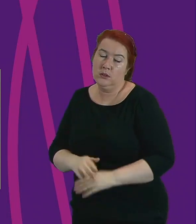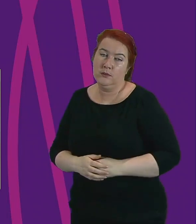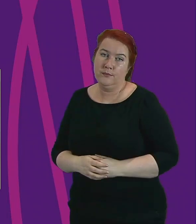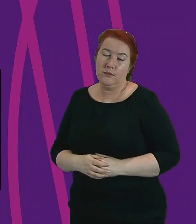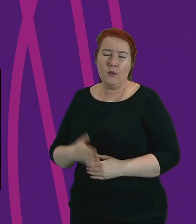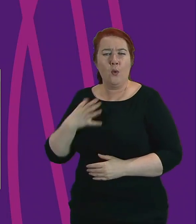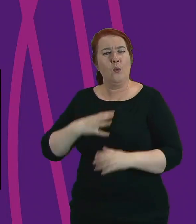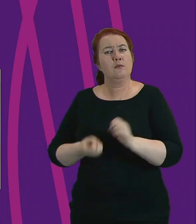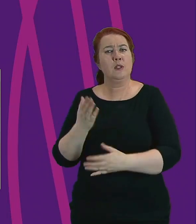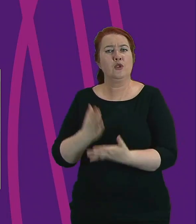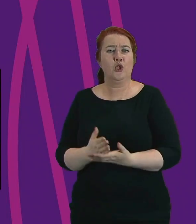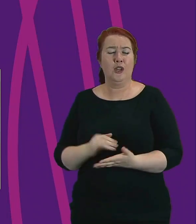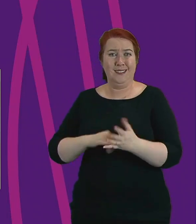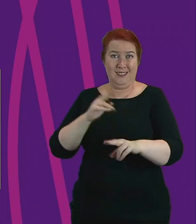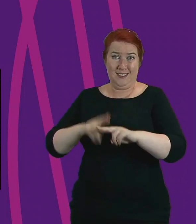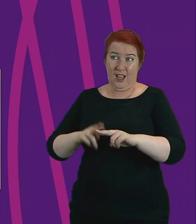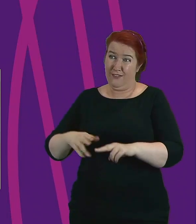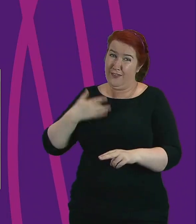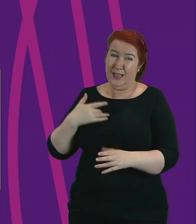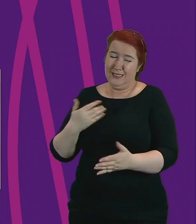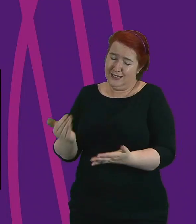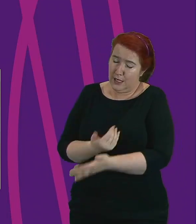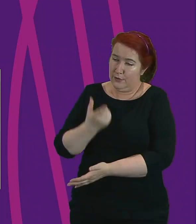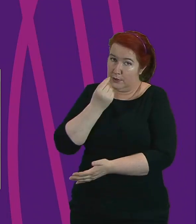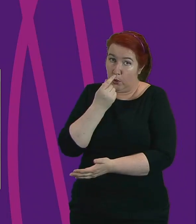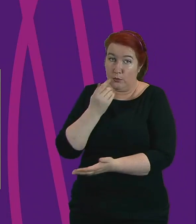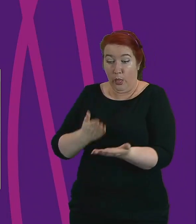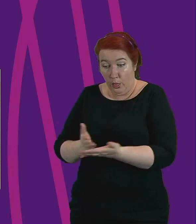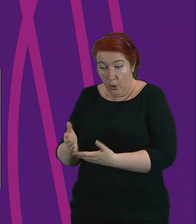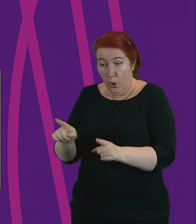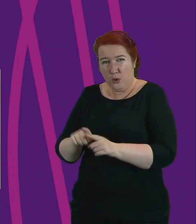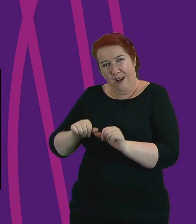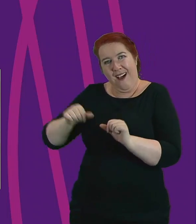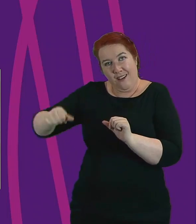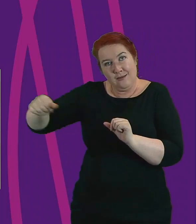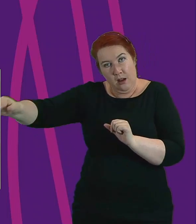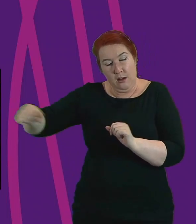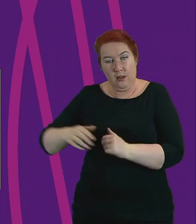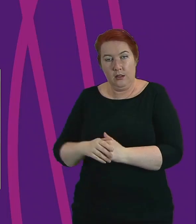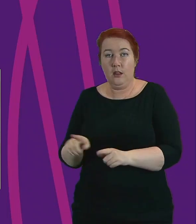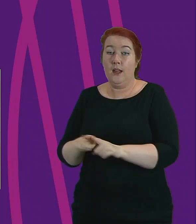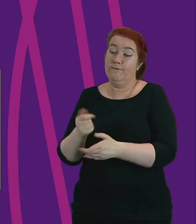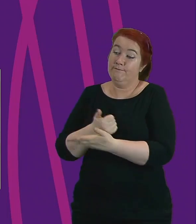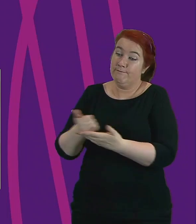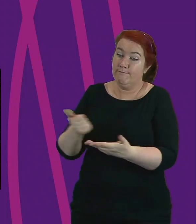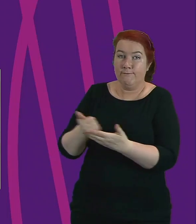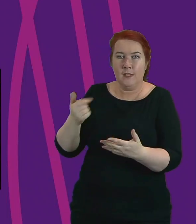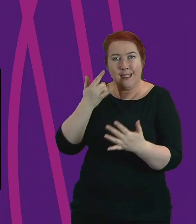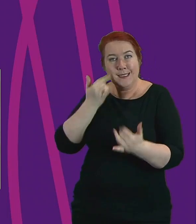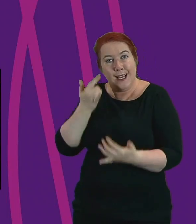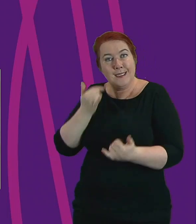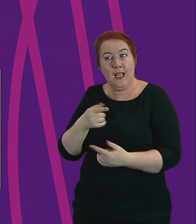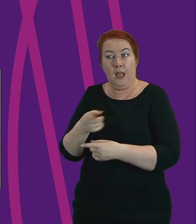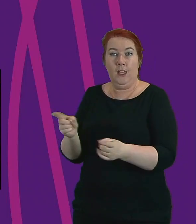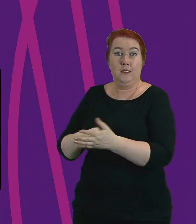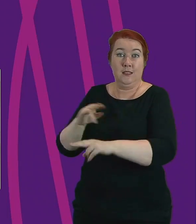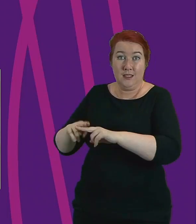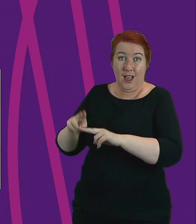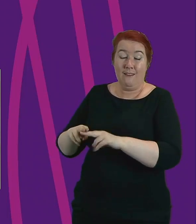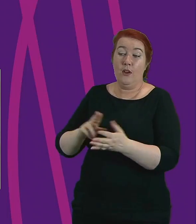as they possibly can when they go to work during and after this crisis, and routine testing of those working within the NHS and in care